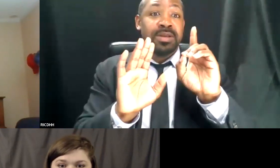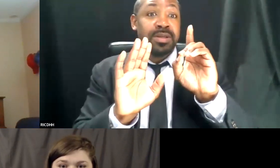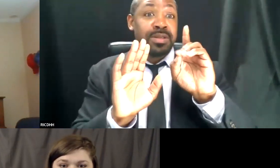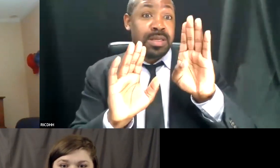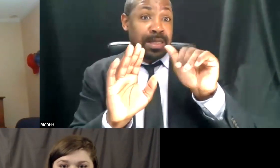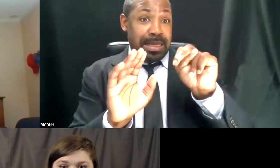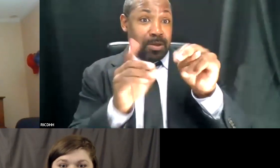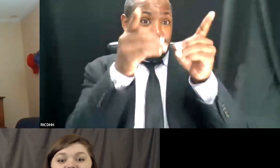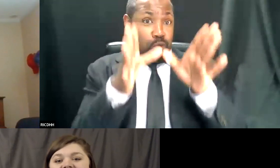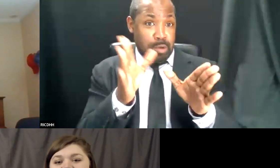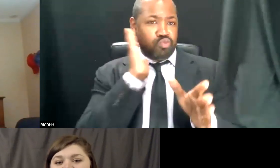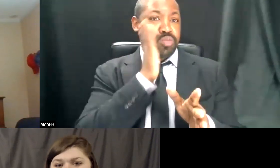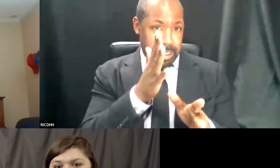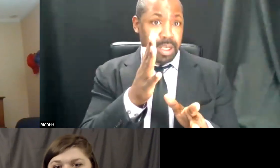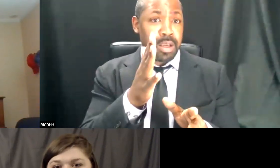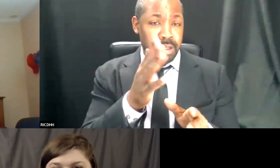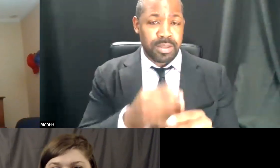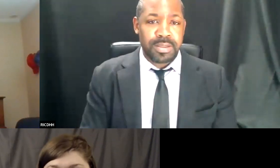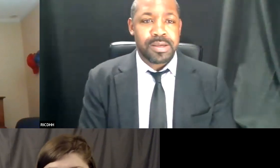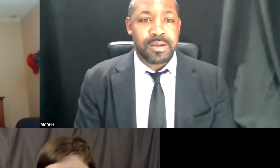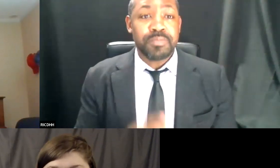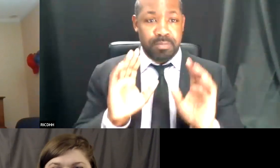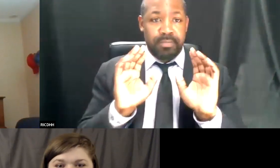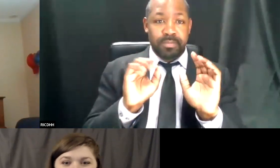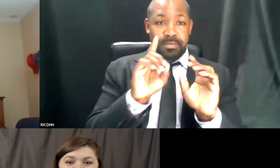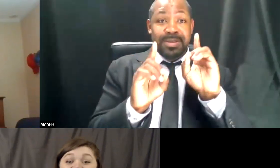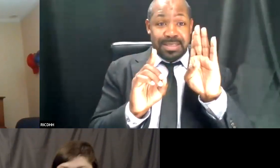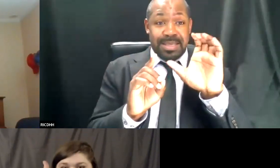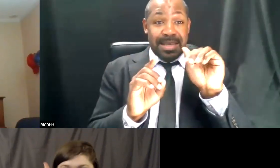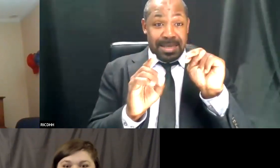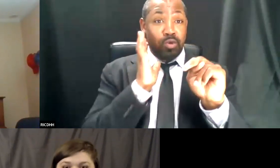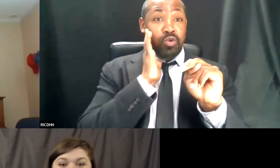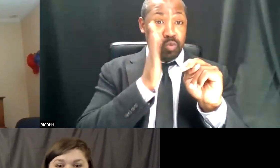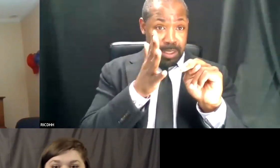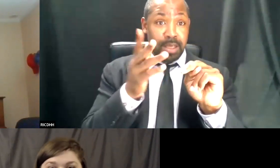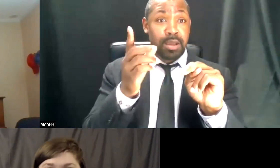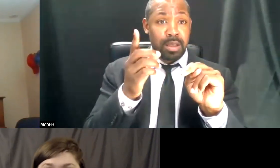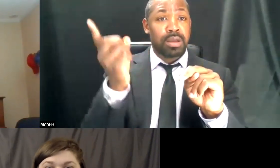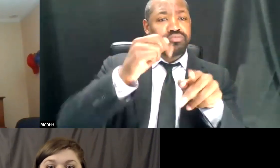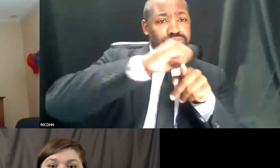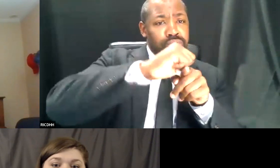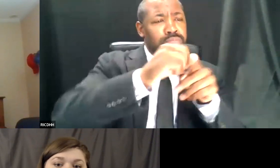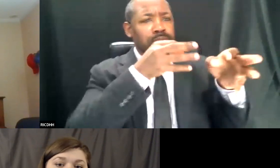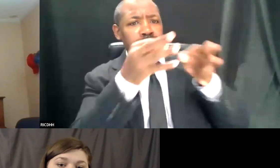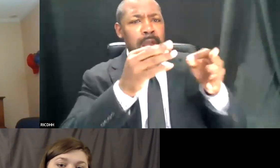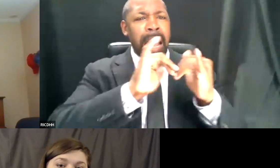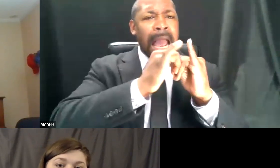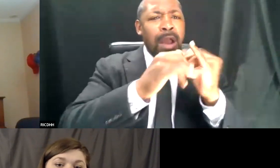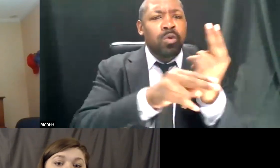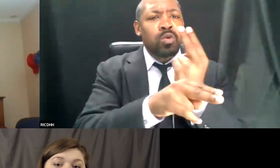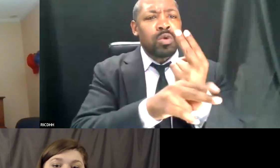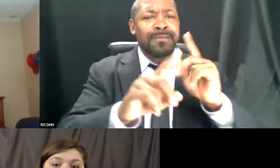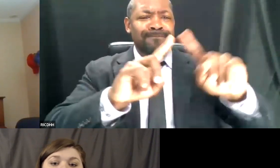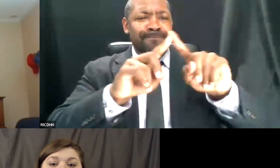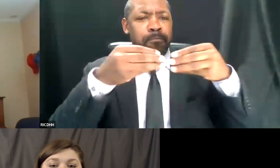pilot. Oh, and it did freeze for 1 second, Ernest was saying. So